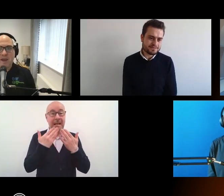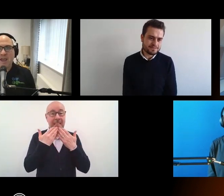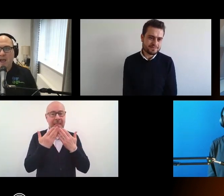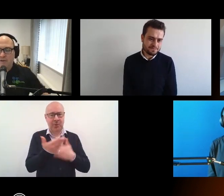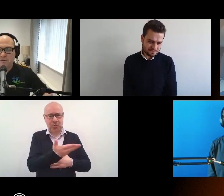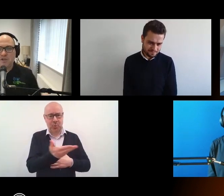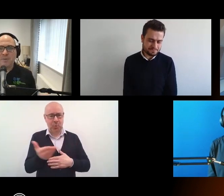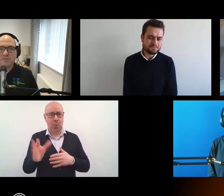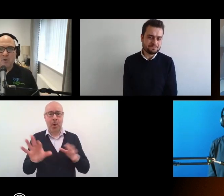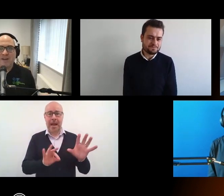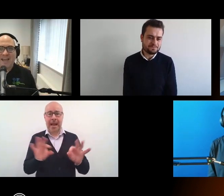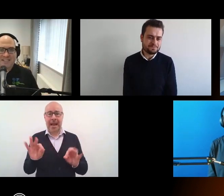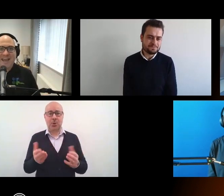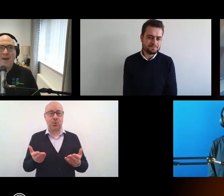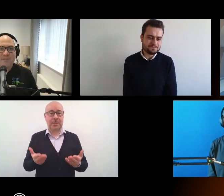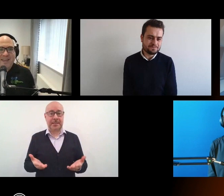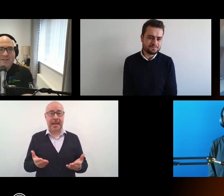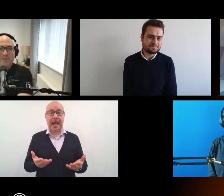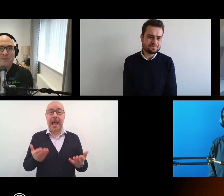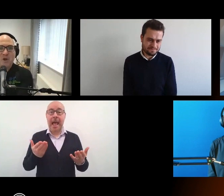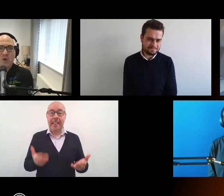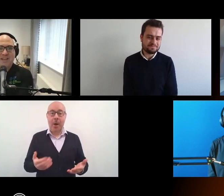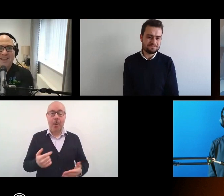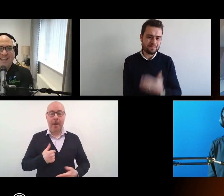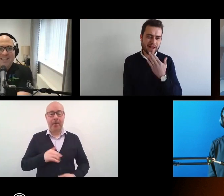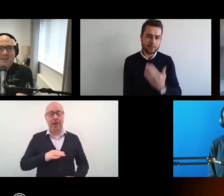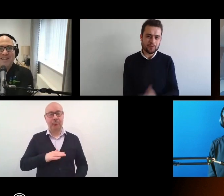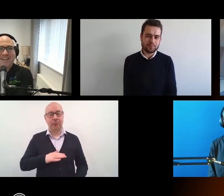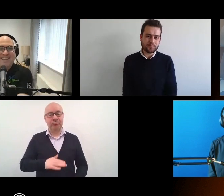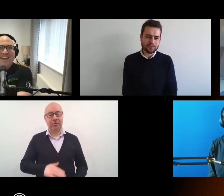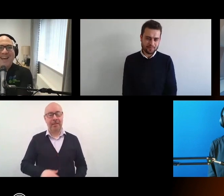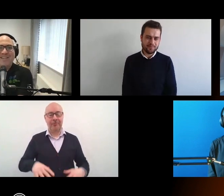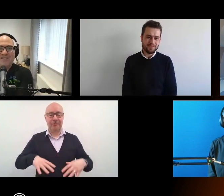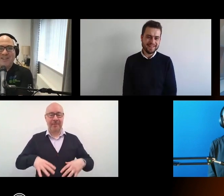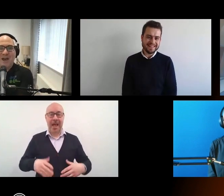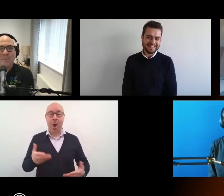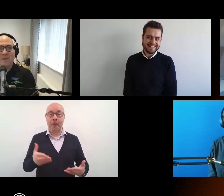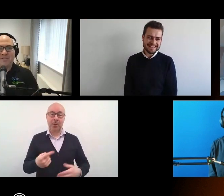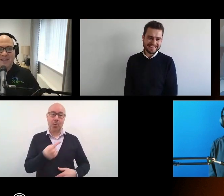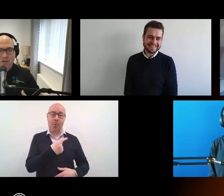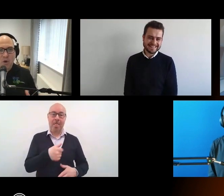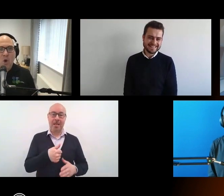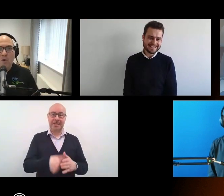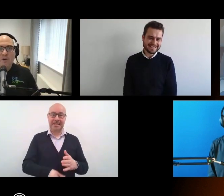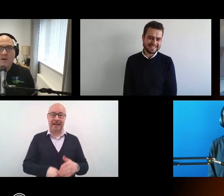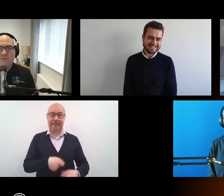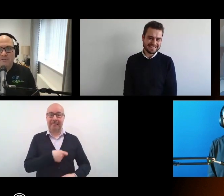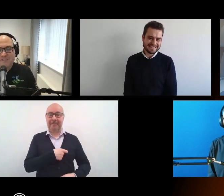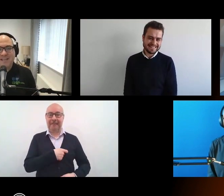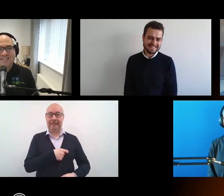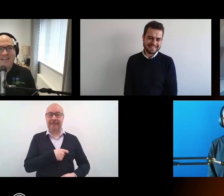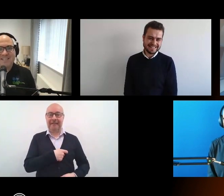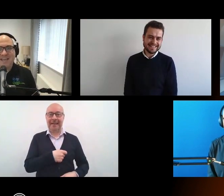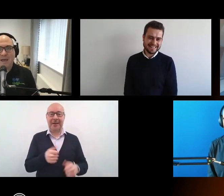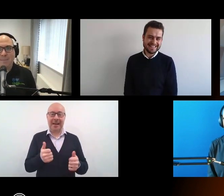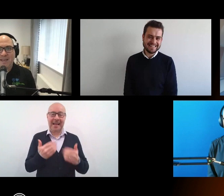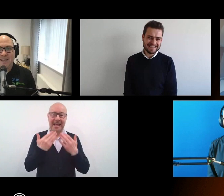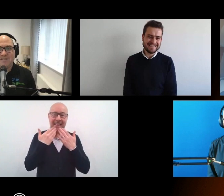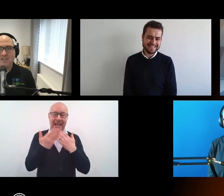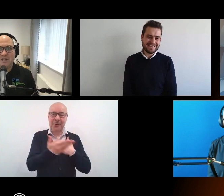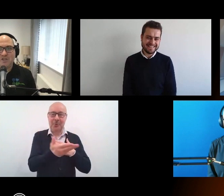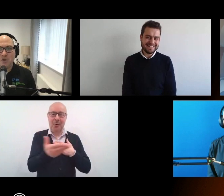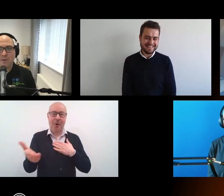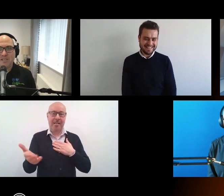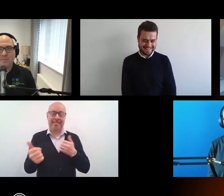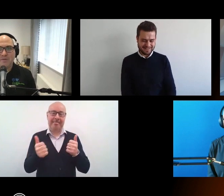been great. I feel so much more relaxed now at the end of the recording than I did at the start. Thank you. Thank you all for facilitating it and making